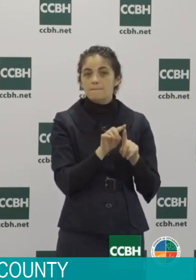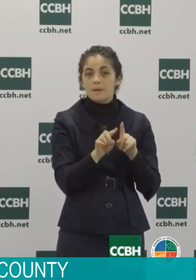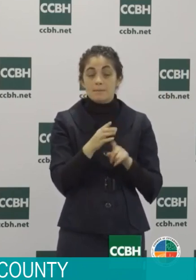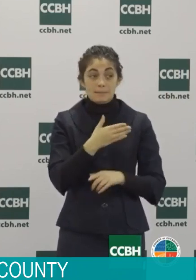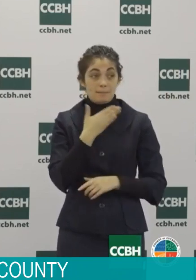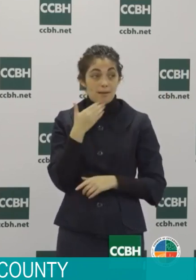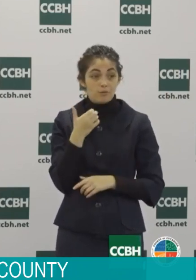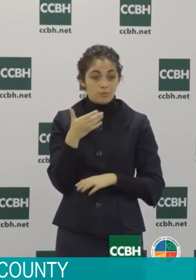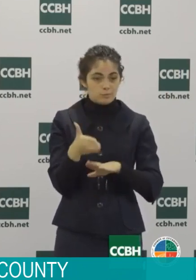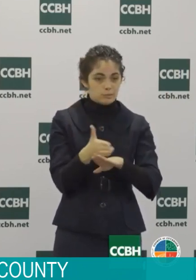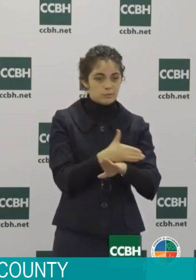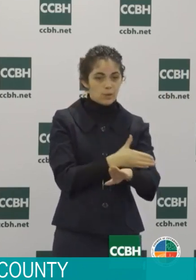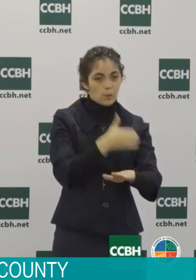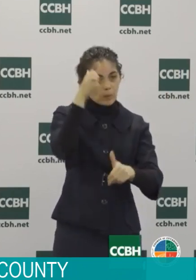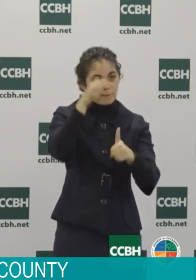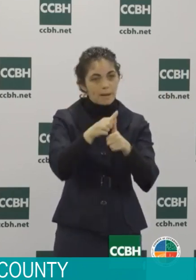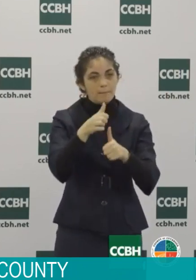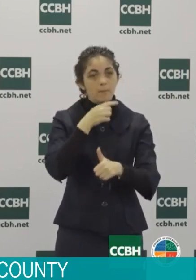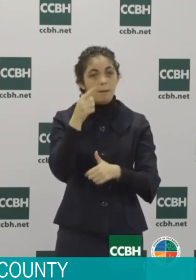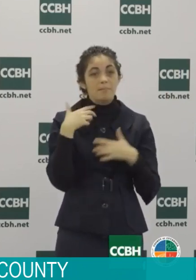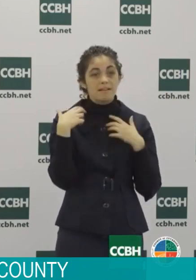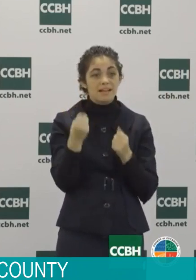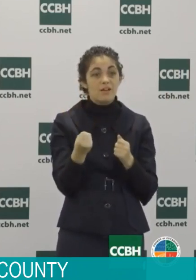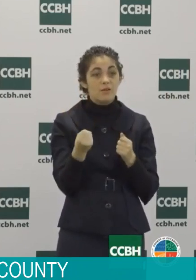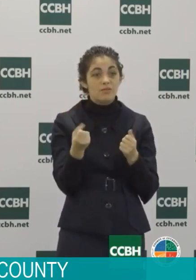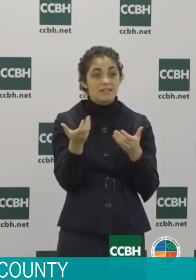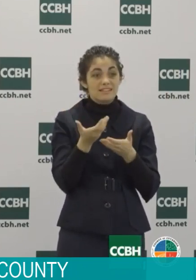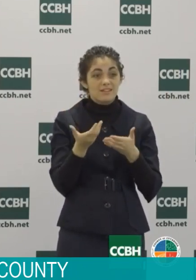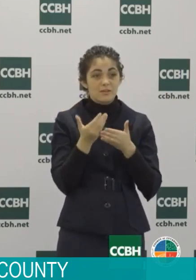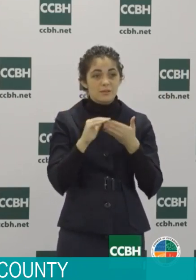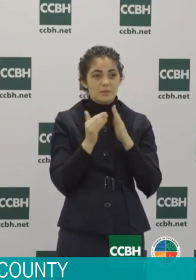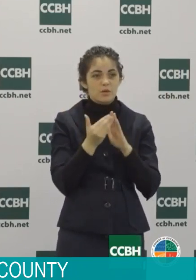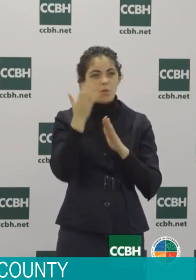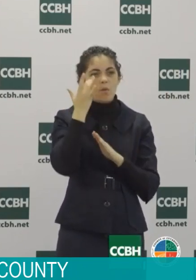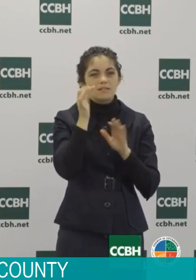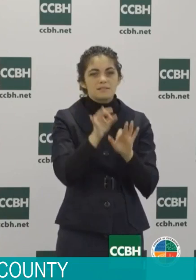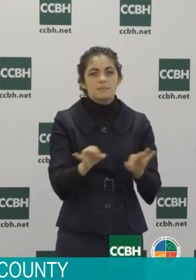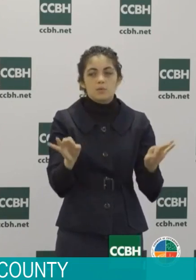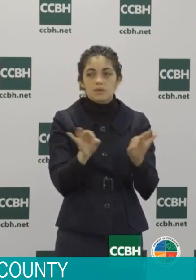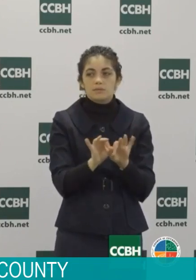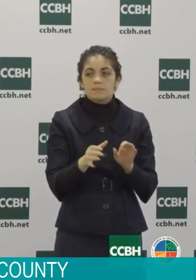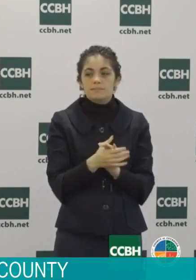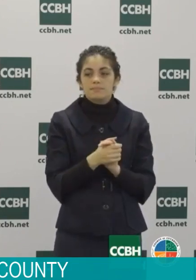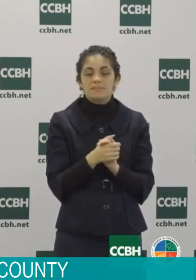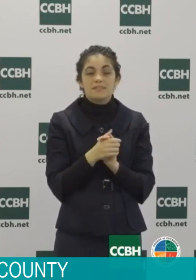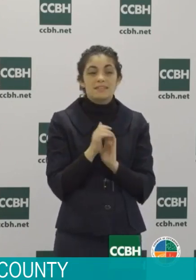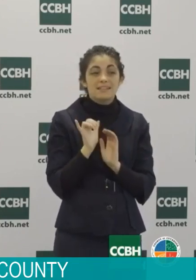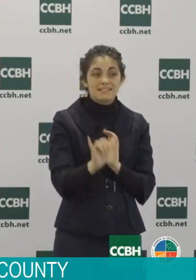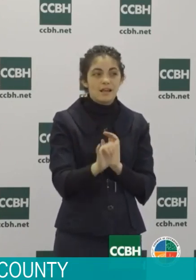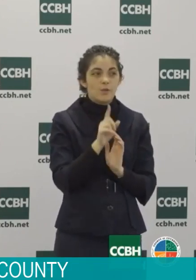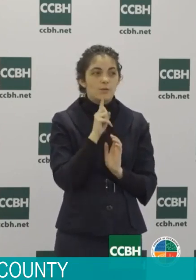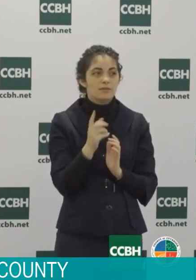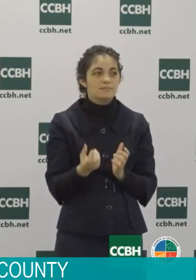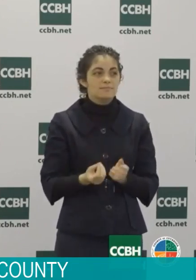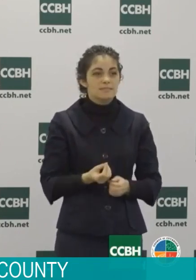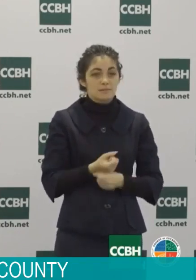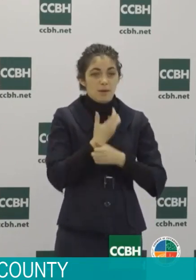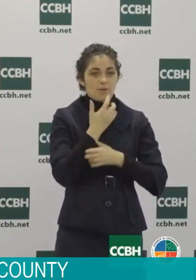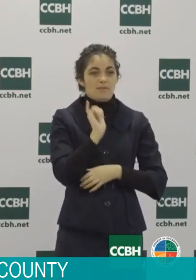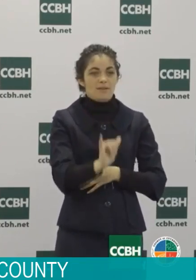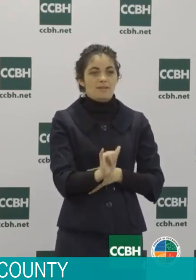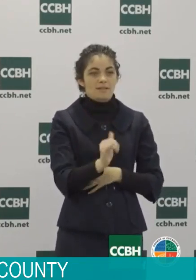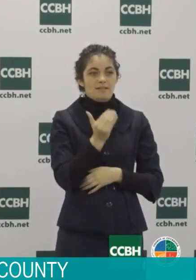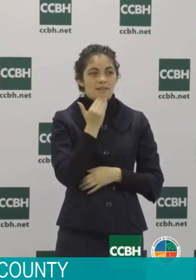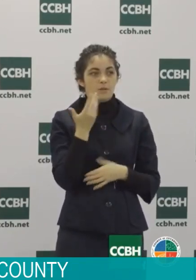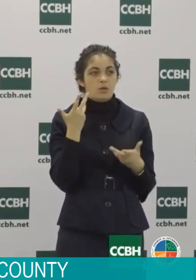better for it. And we'll remember what public health is for in this community and why it matters. And so that I am heartened by. So with that, I think